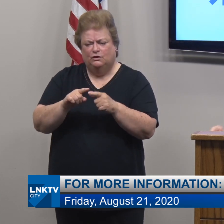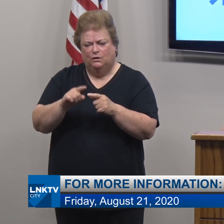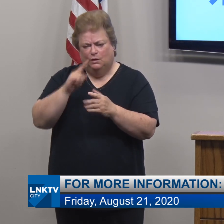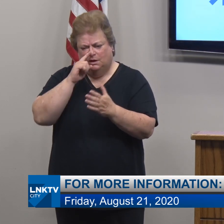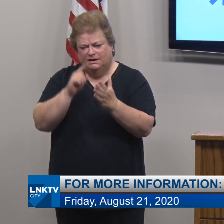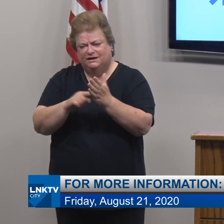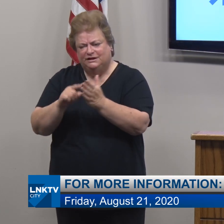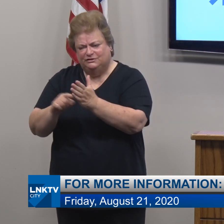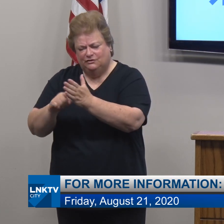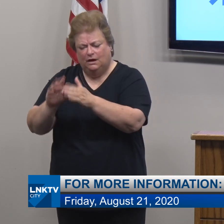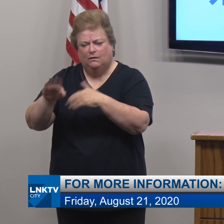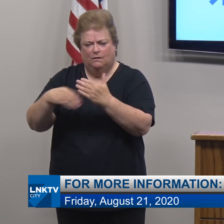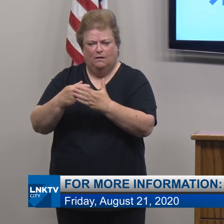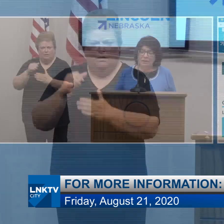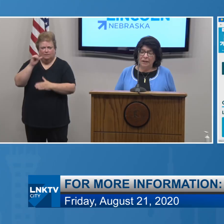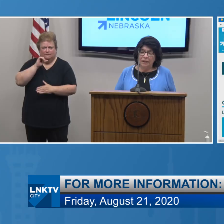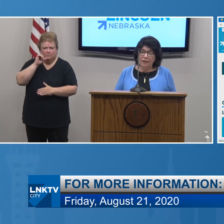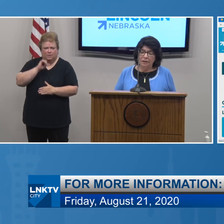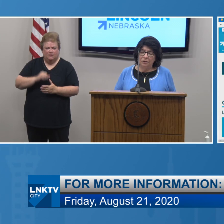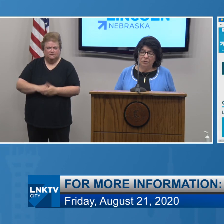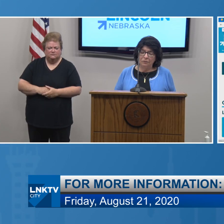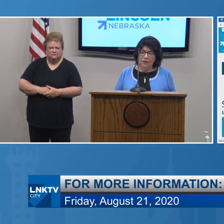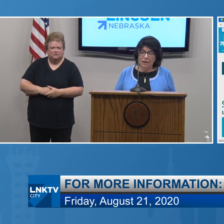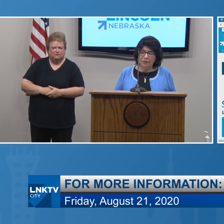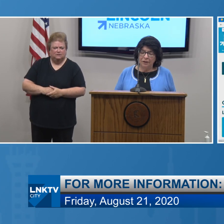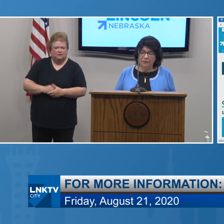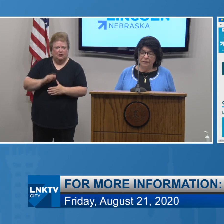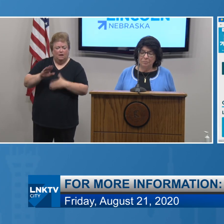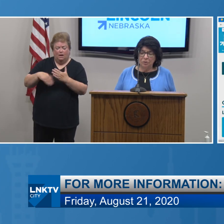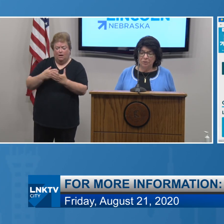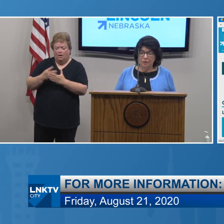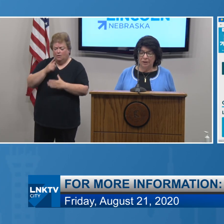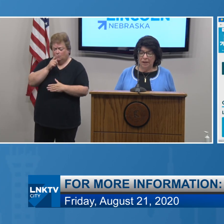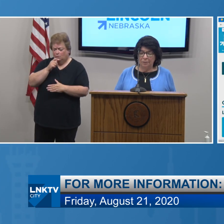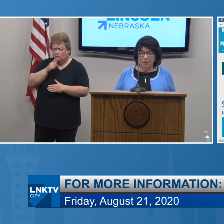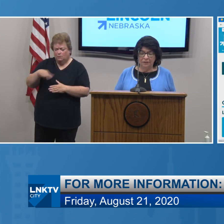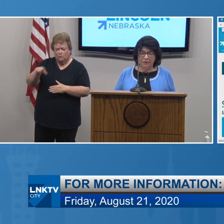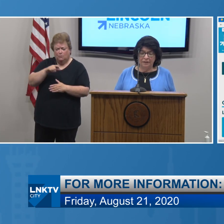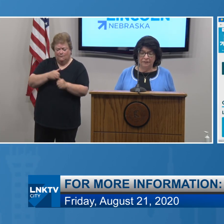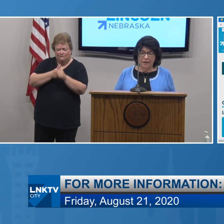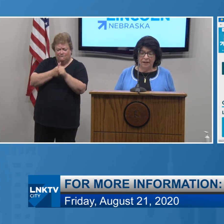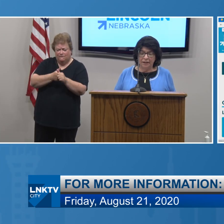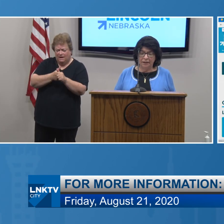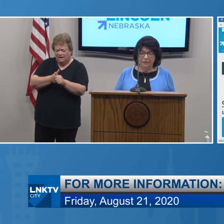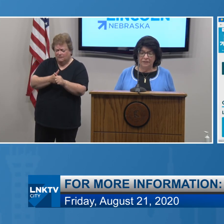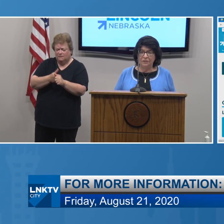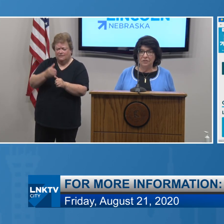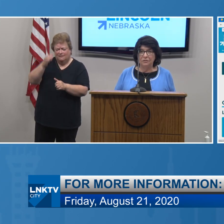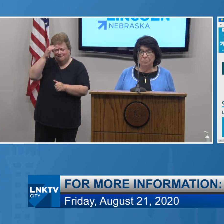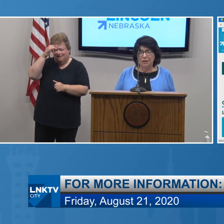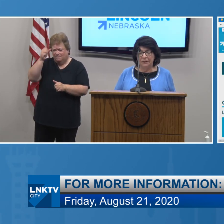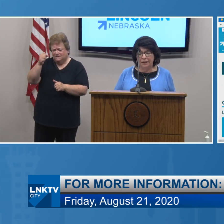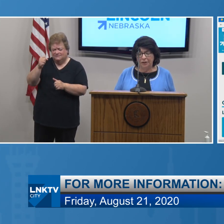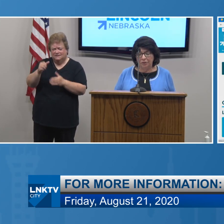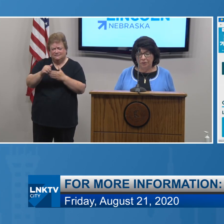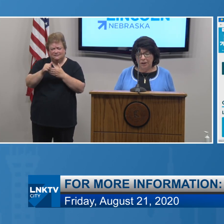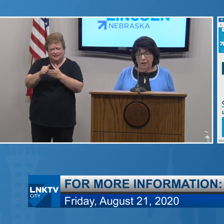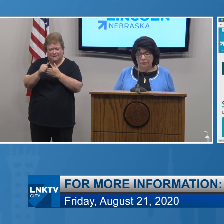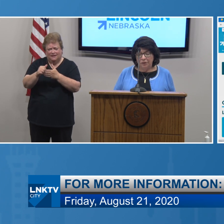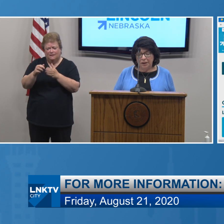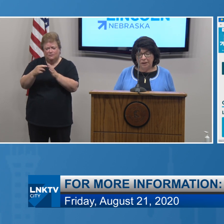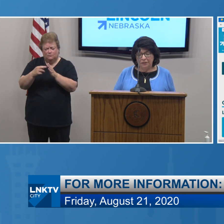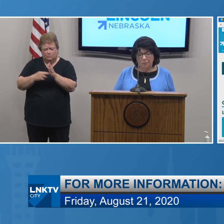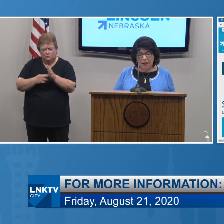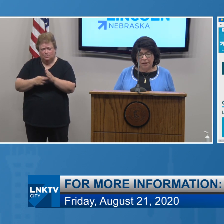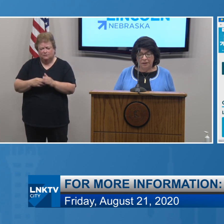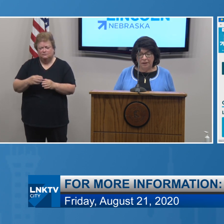at bars. All those in Lincoln who are following this simple common sense guidelines deserve a big thank you